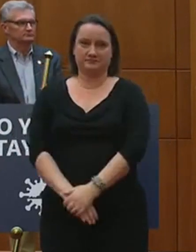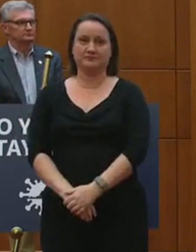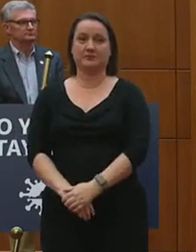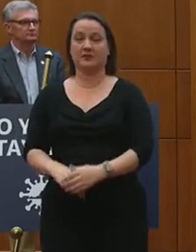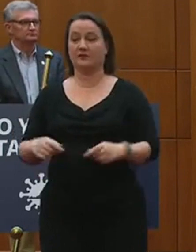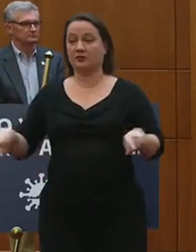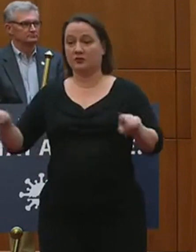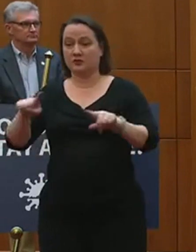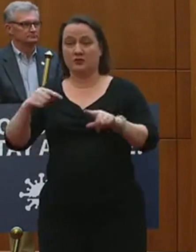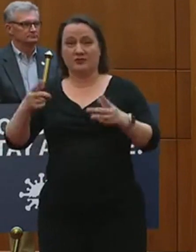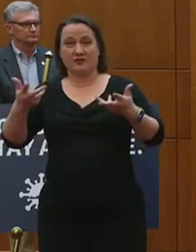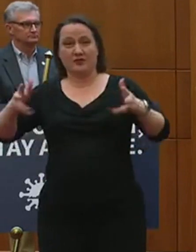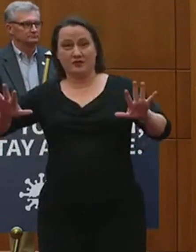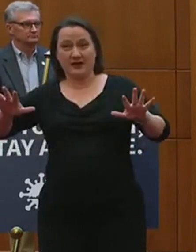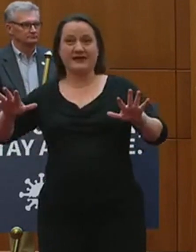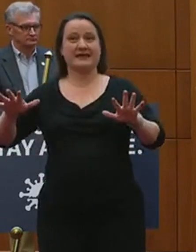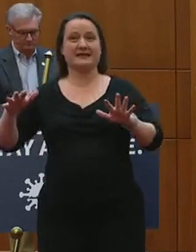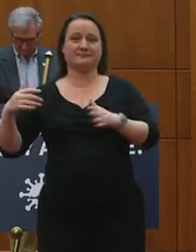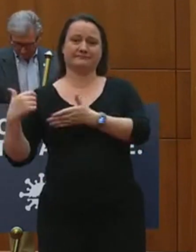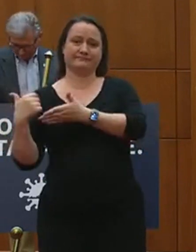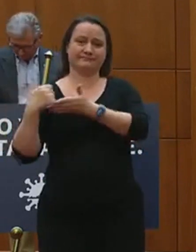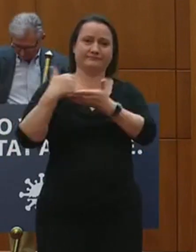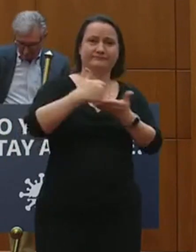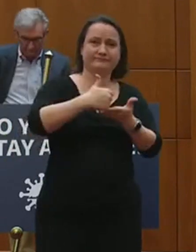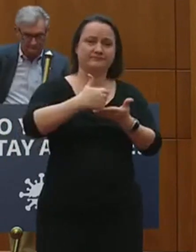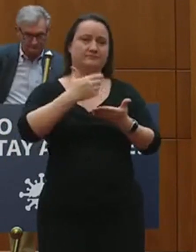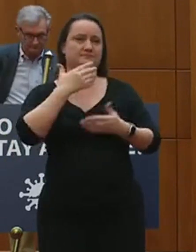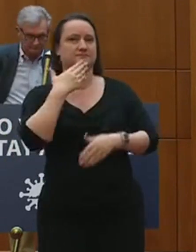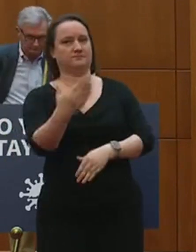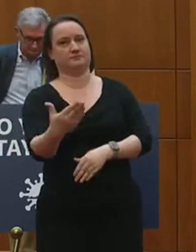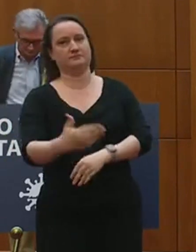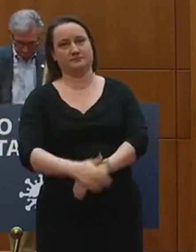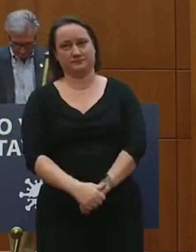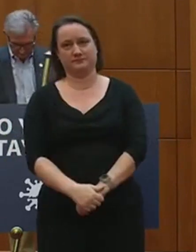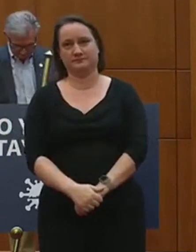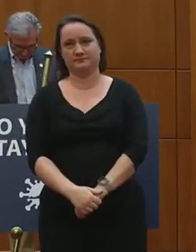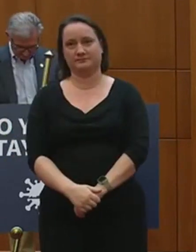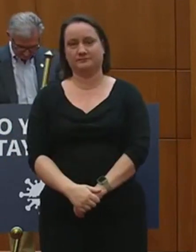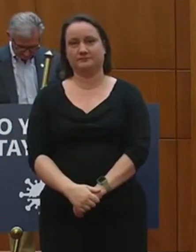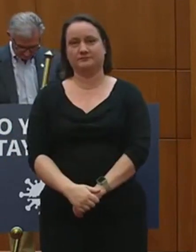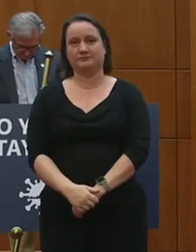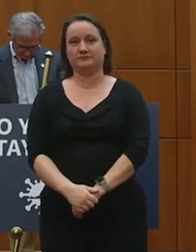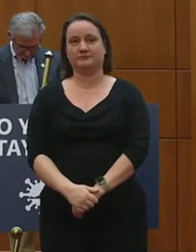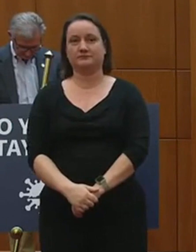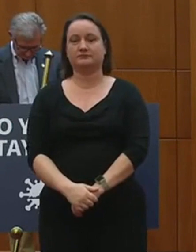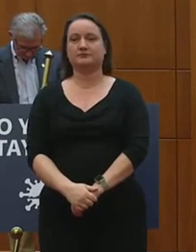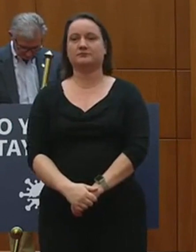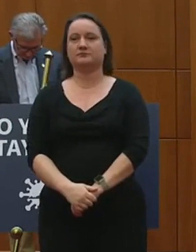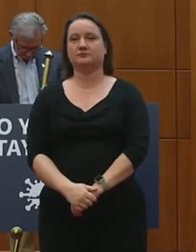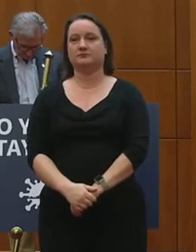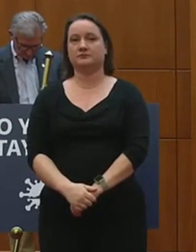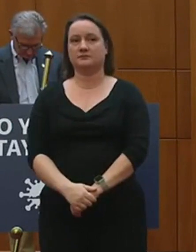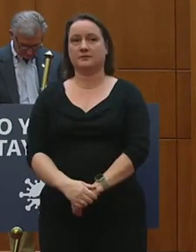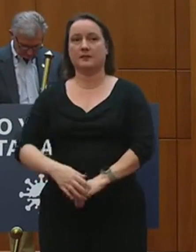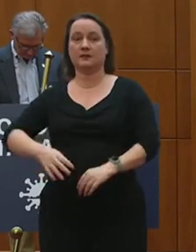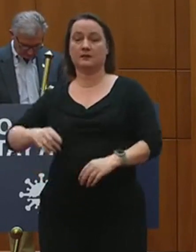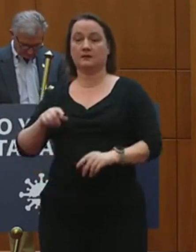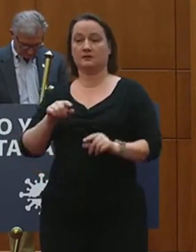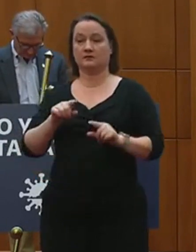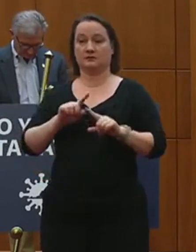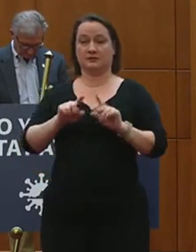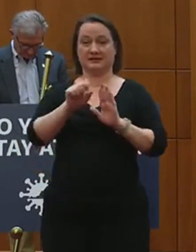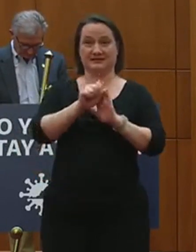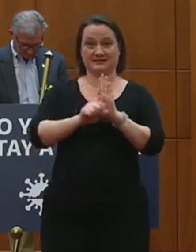stepped up to the plate and pitched in, I say thank you. I will add, because states are